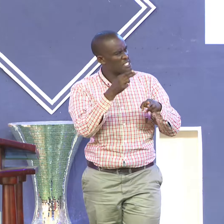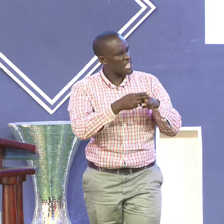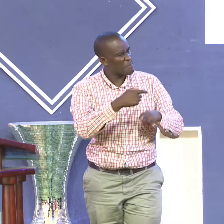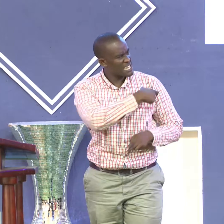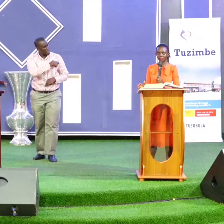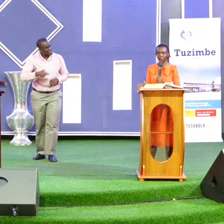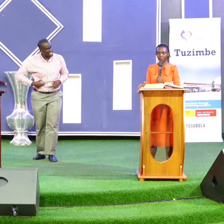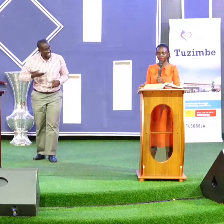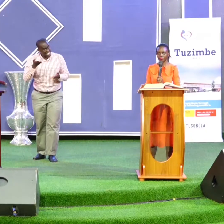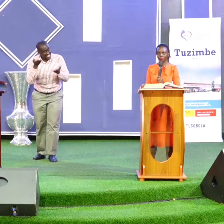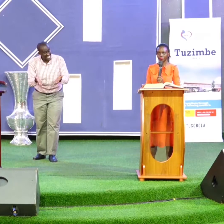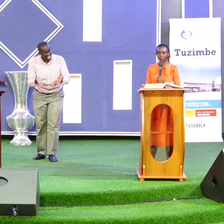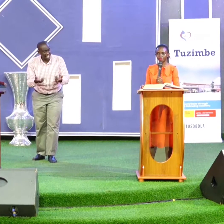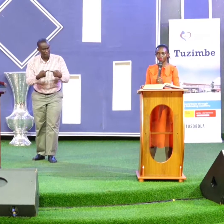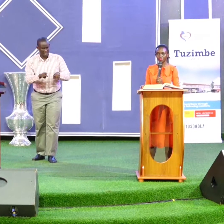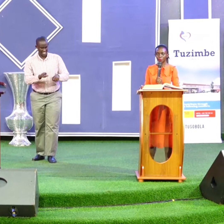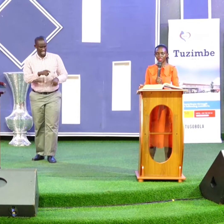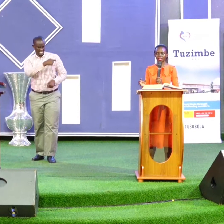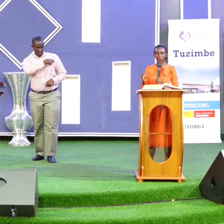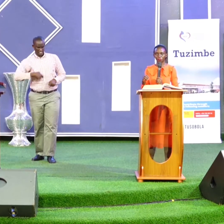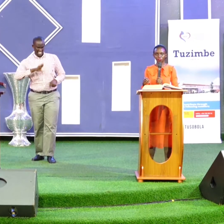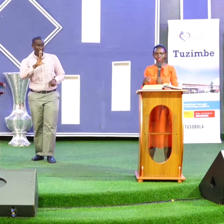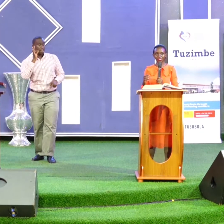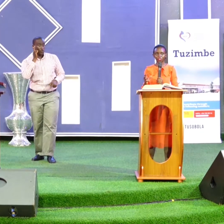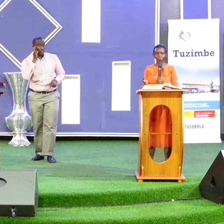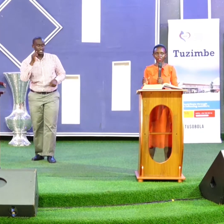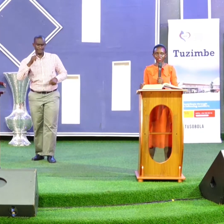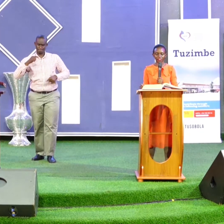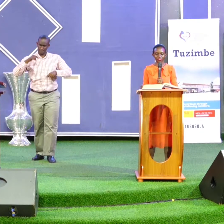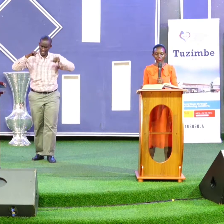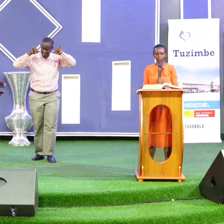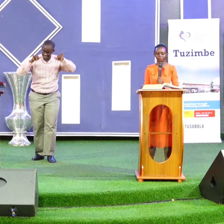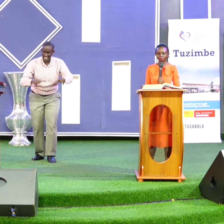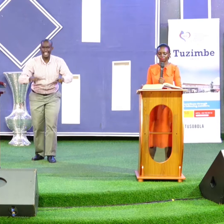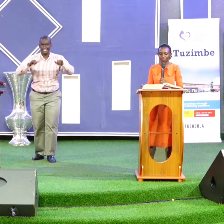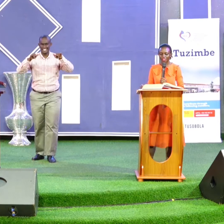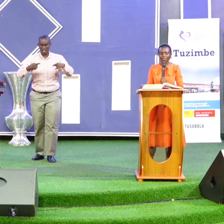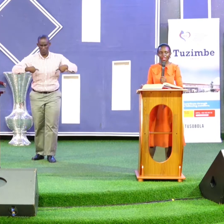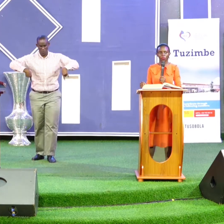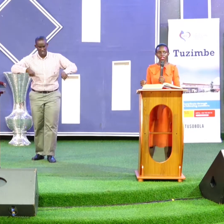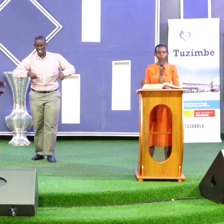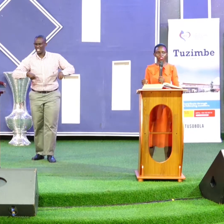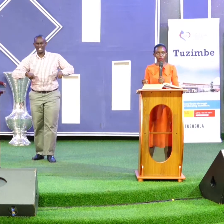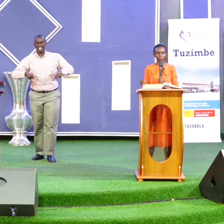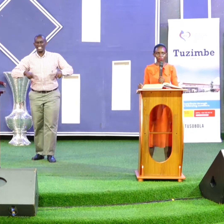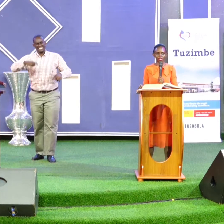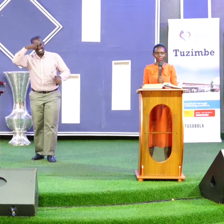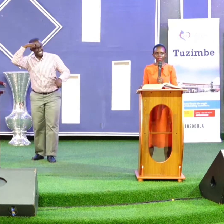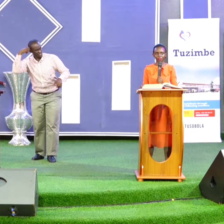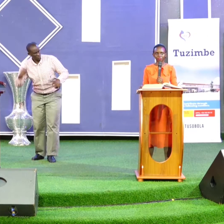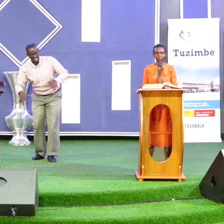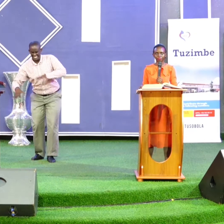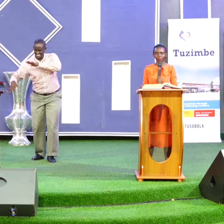is the Jebusites. But their fruit are still present. They are the ones we strive